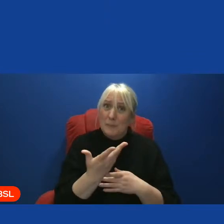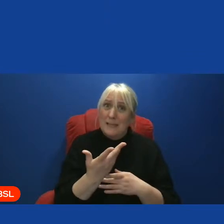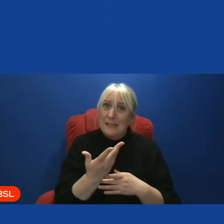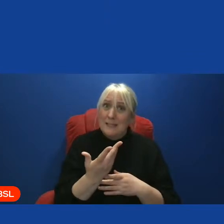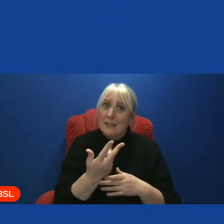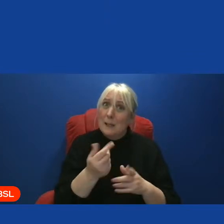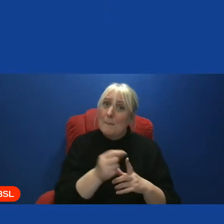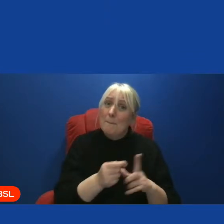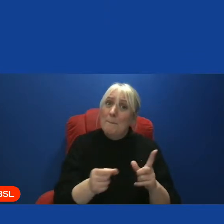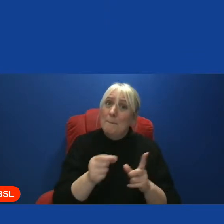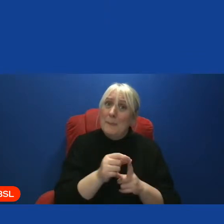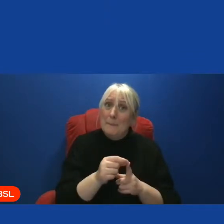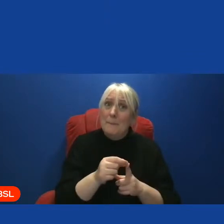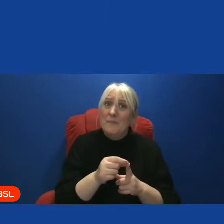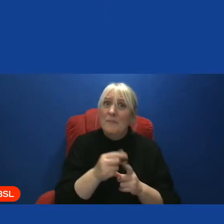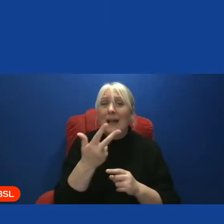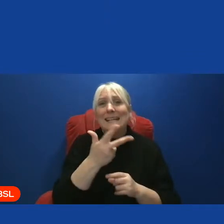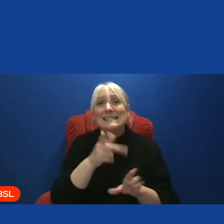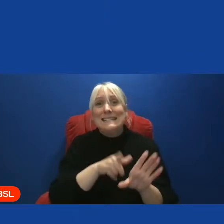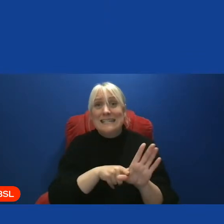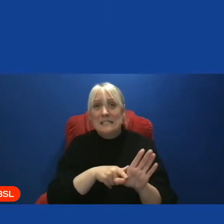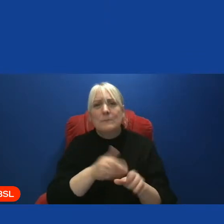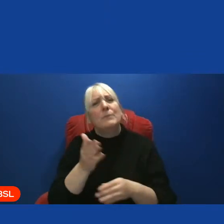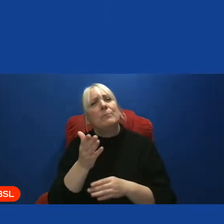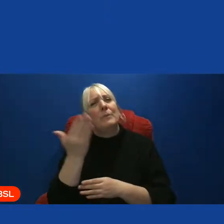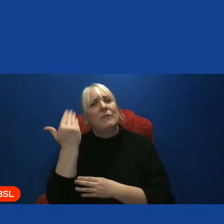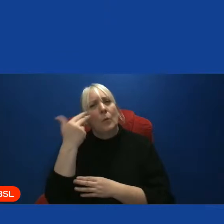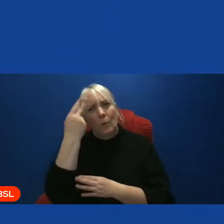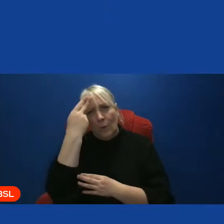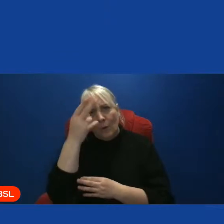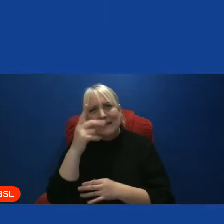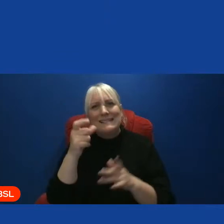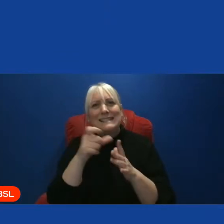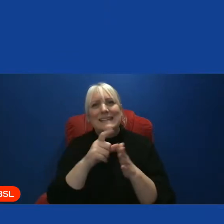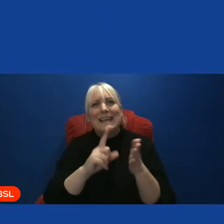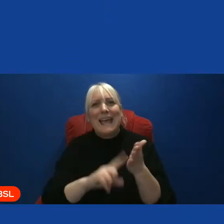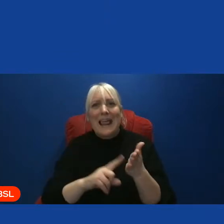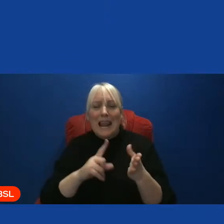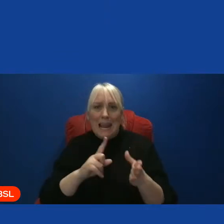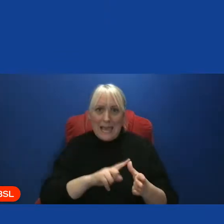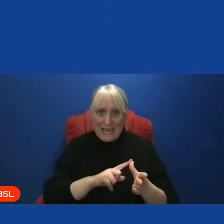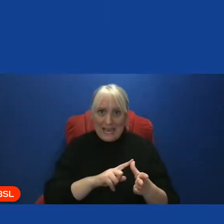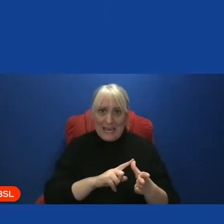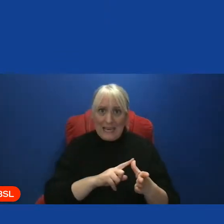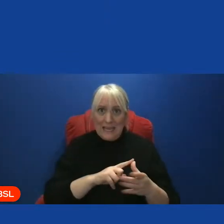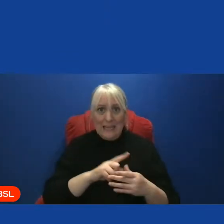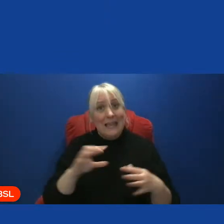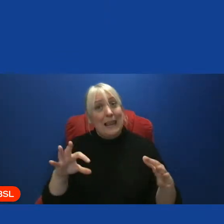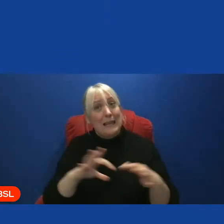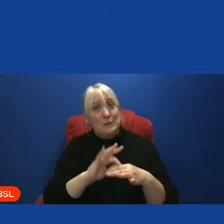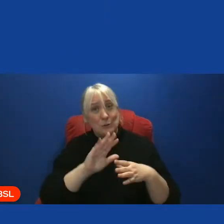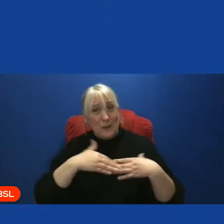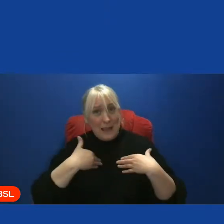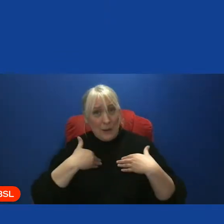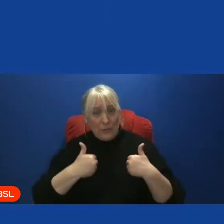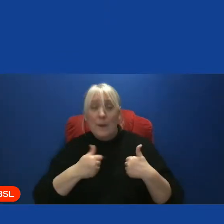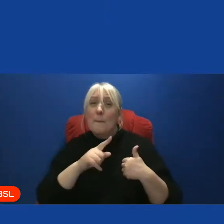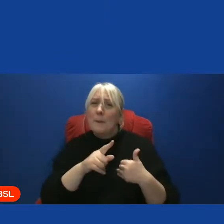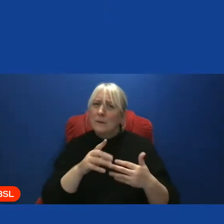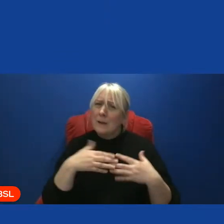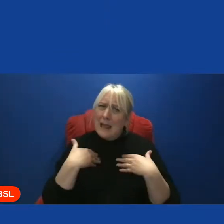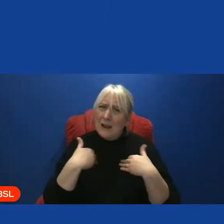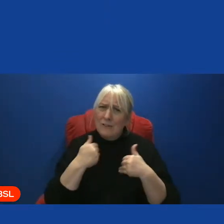18 years when it was DLA. And it's because of my health issues, but my health has